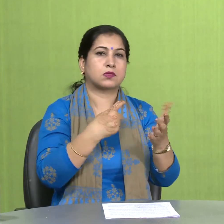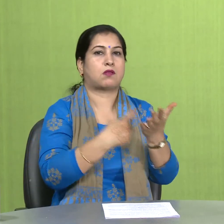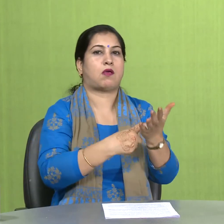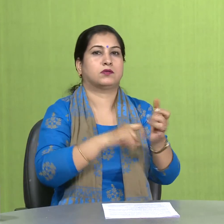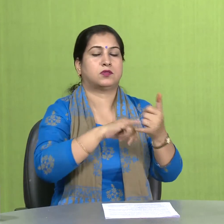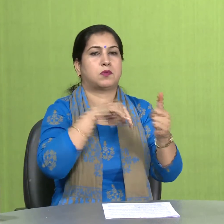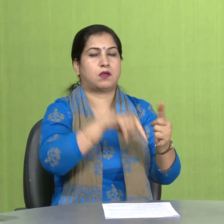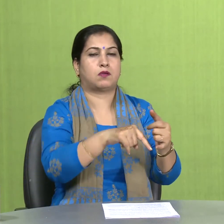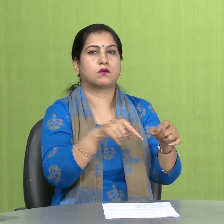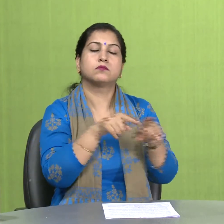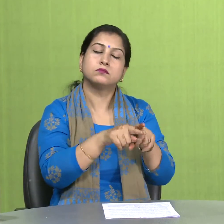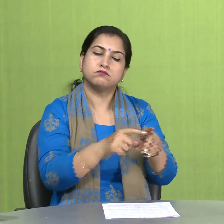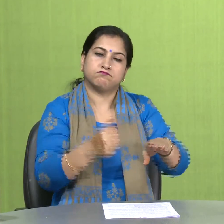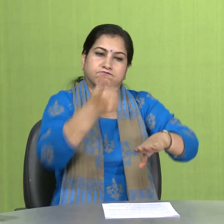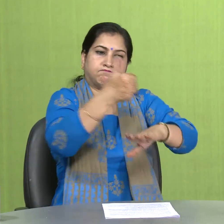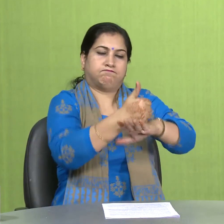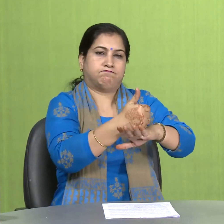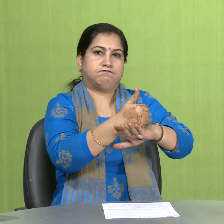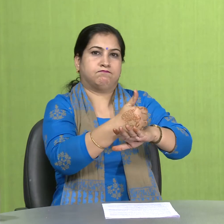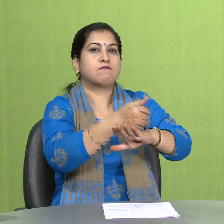who is its chairman.